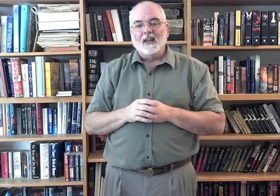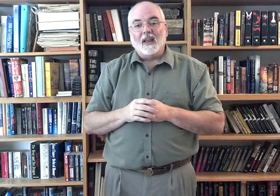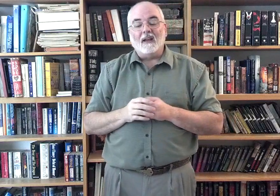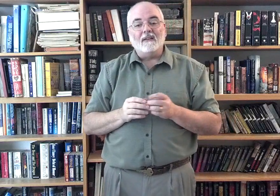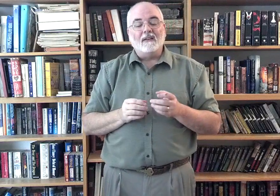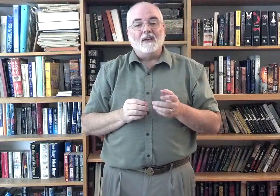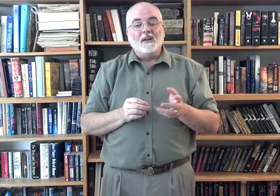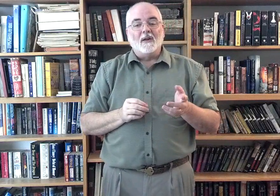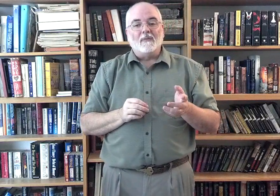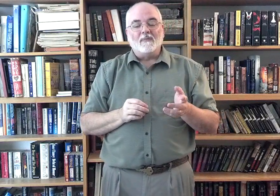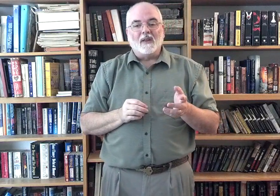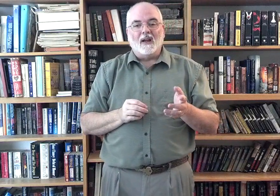And